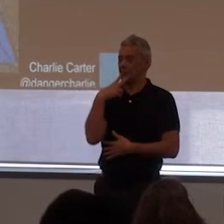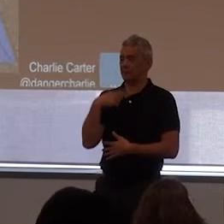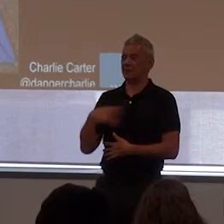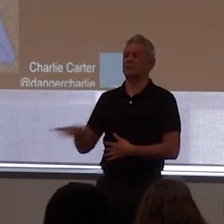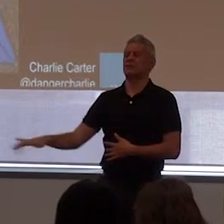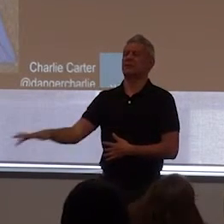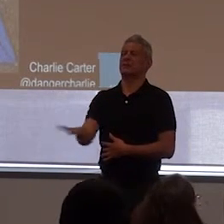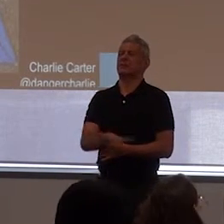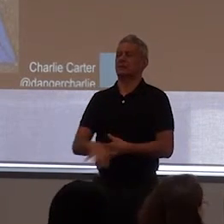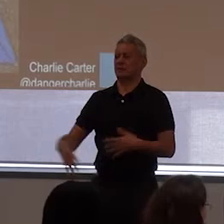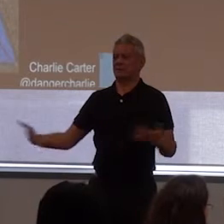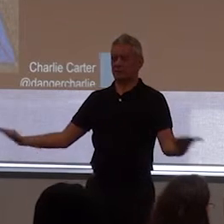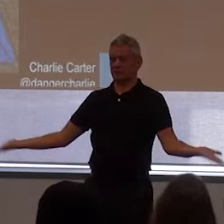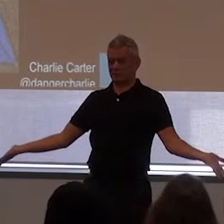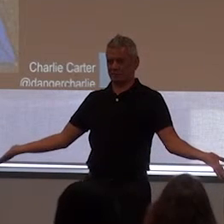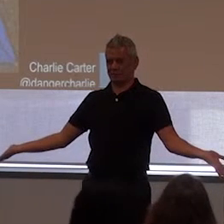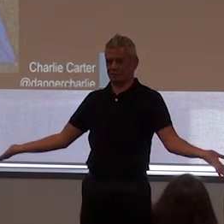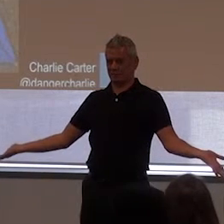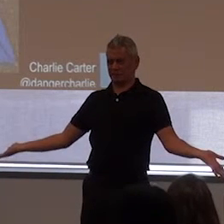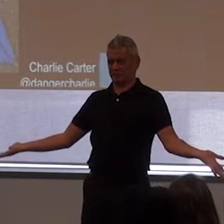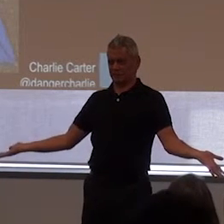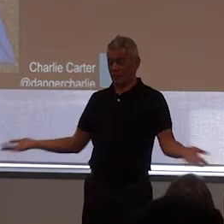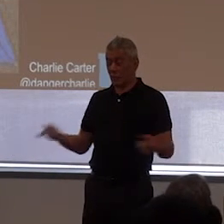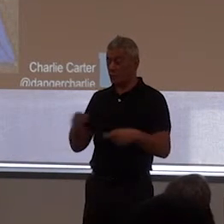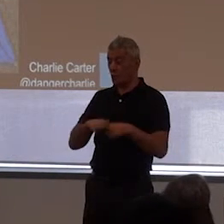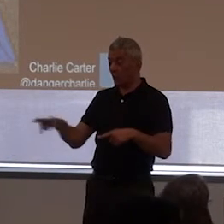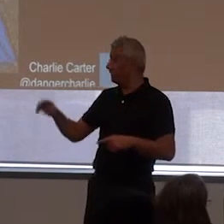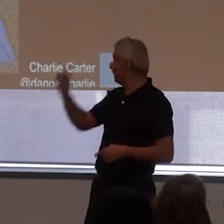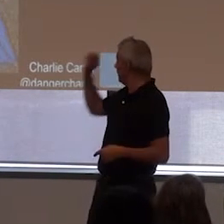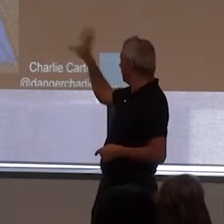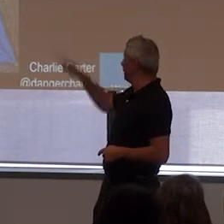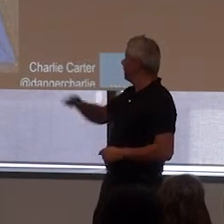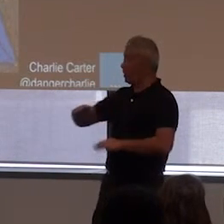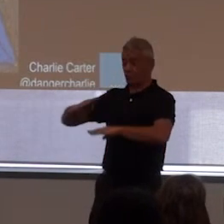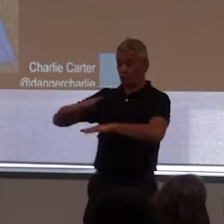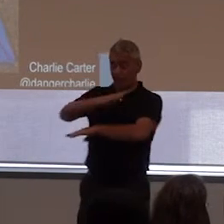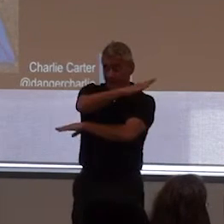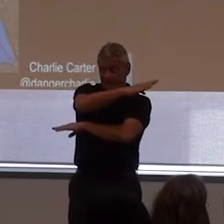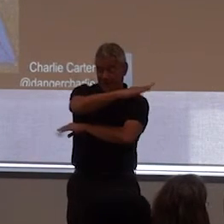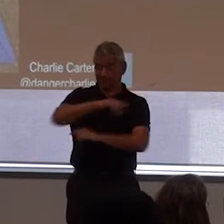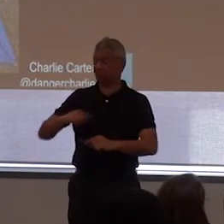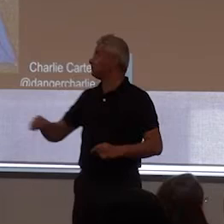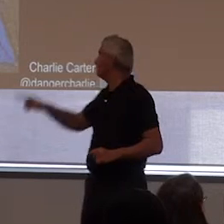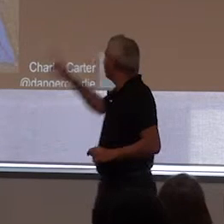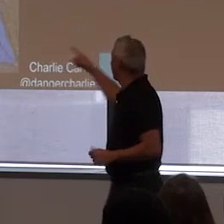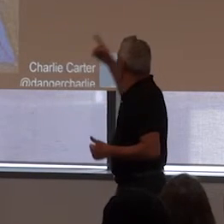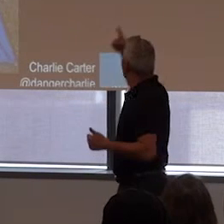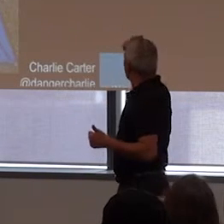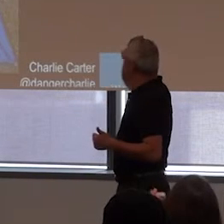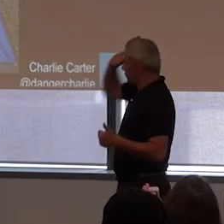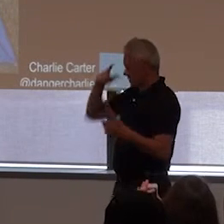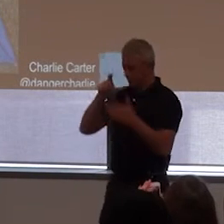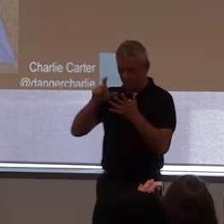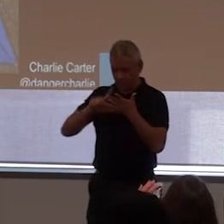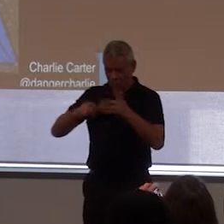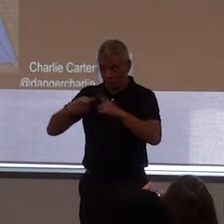Yeah. As you can see, whoever's put this ramp in has obviously abided by every single council code, city code